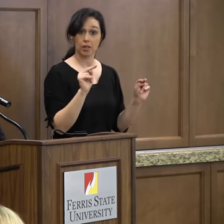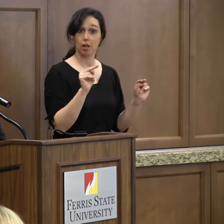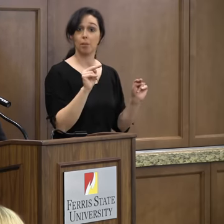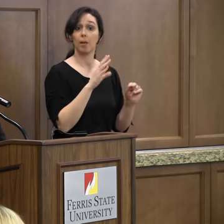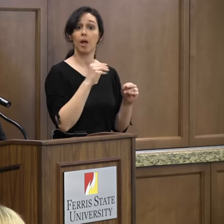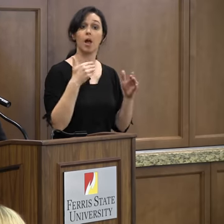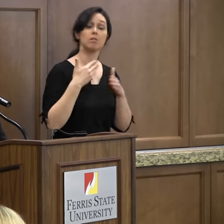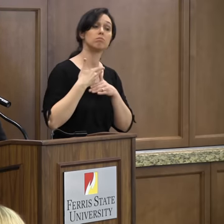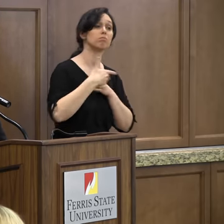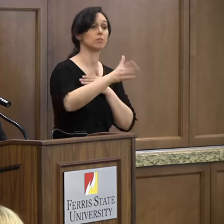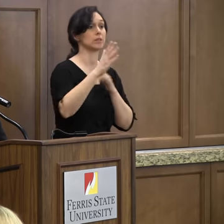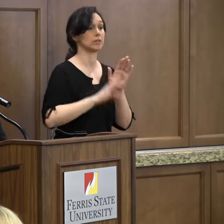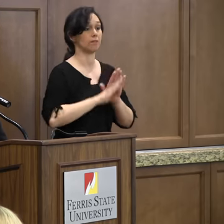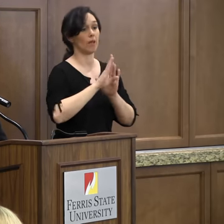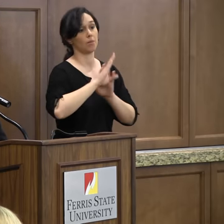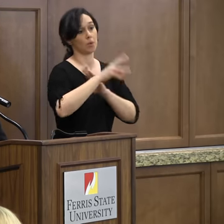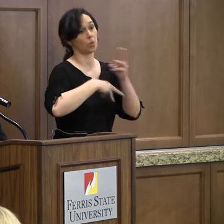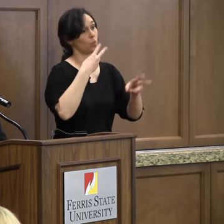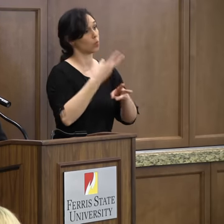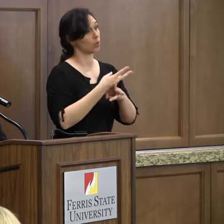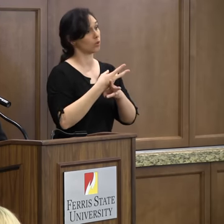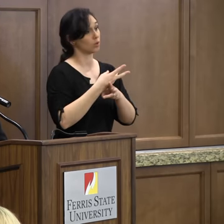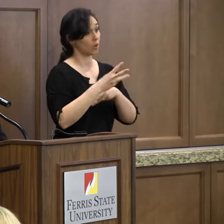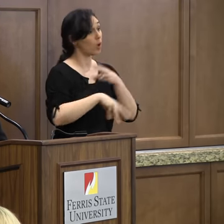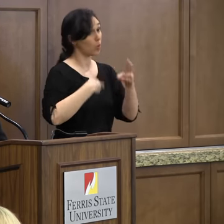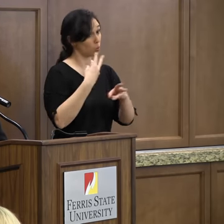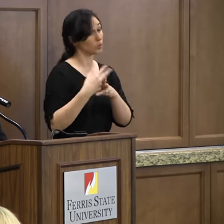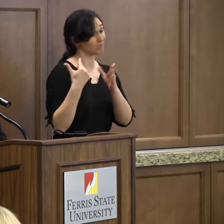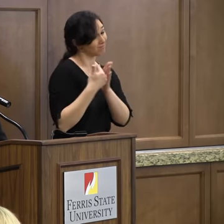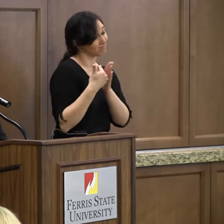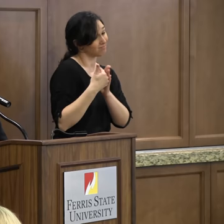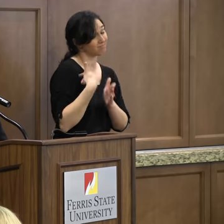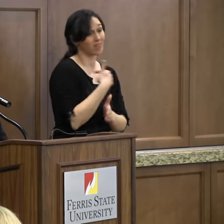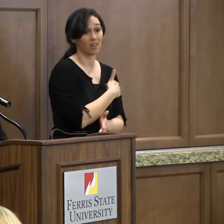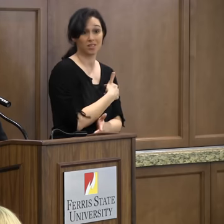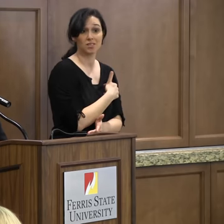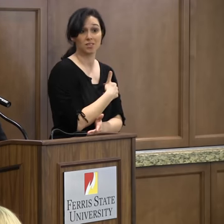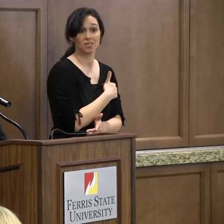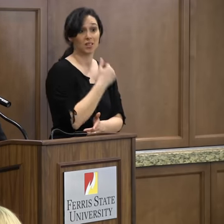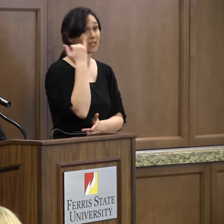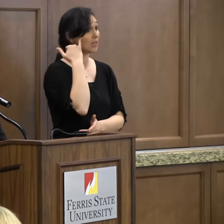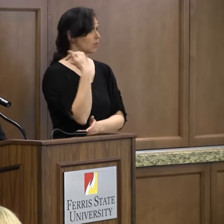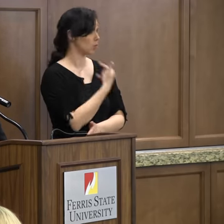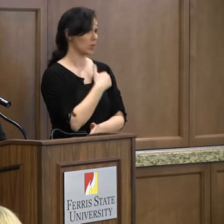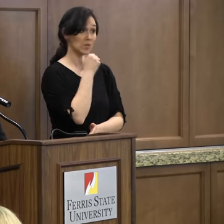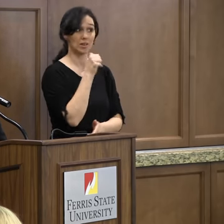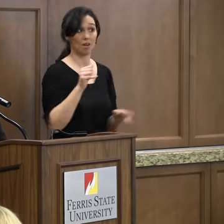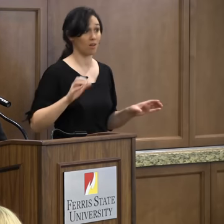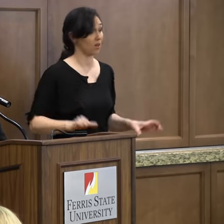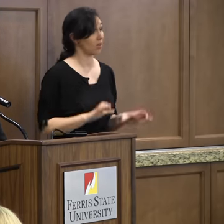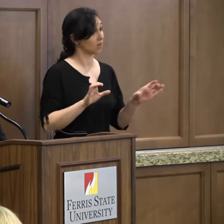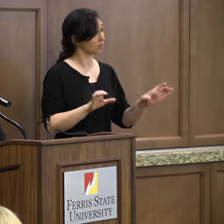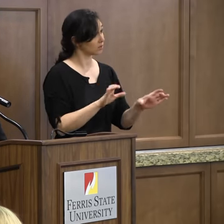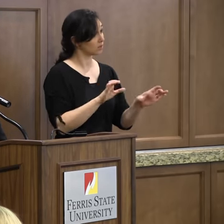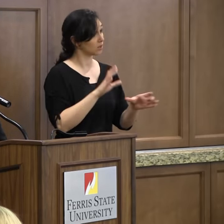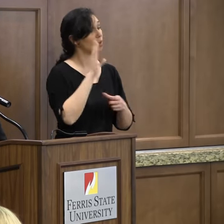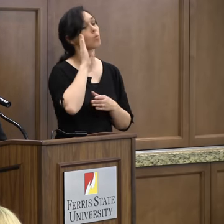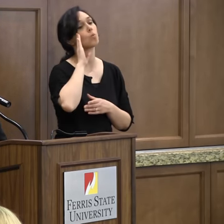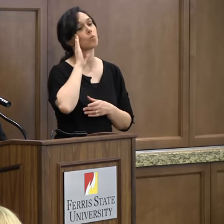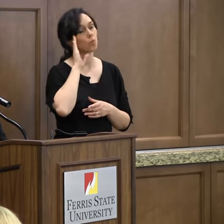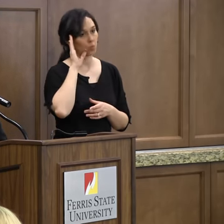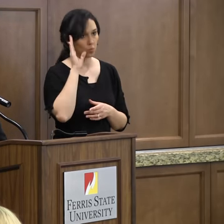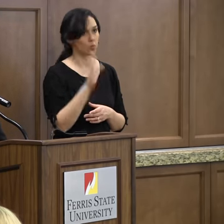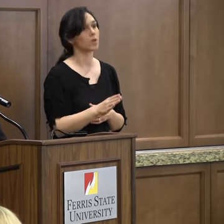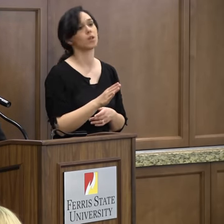the developing world, a world that borders on our doors. If we do not act, we shall surely be